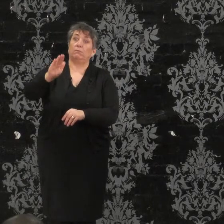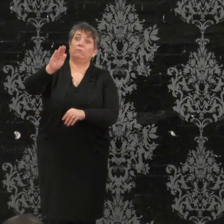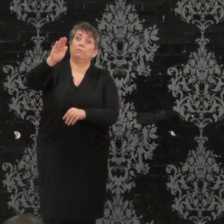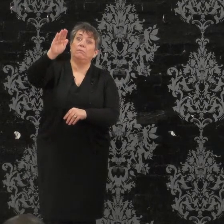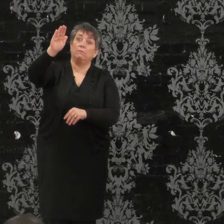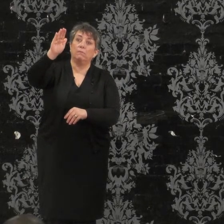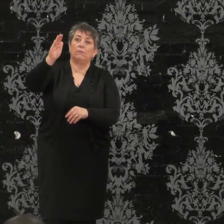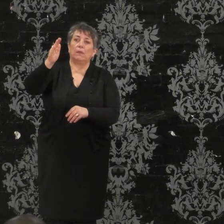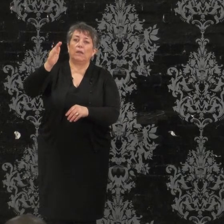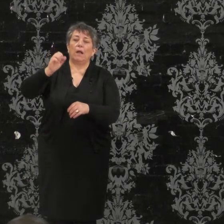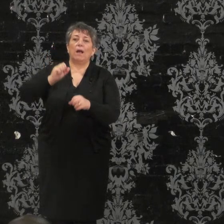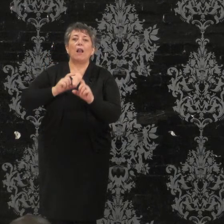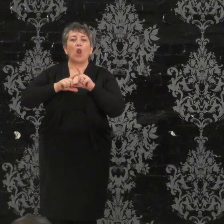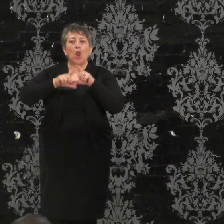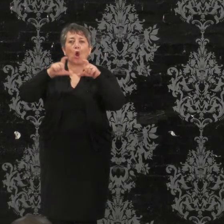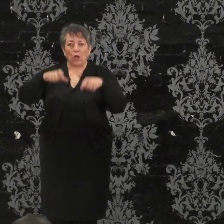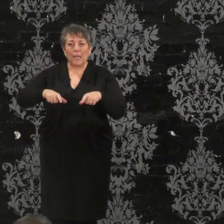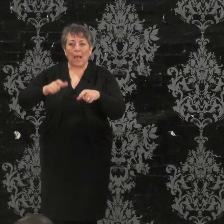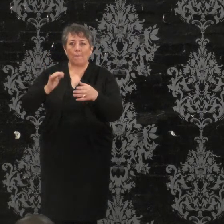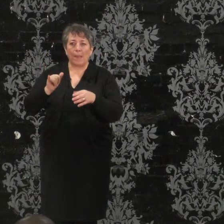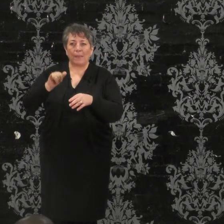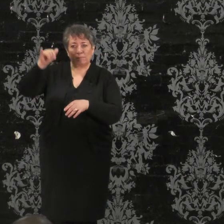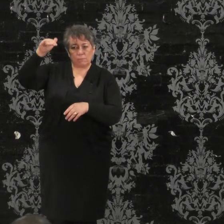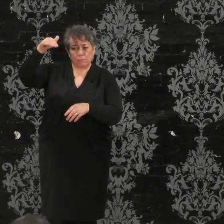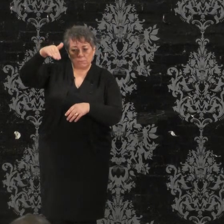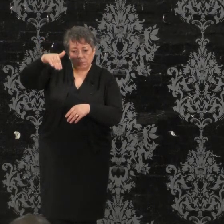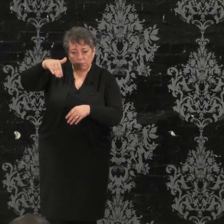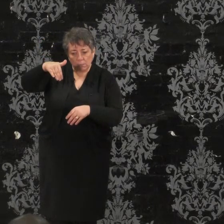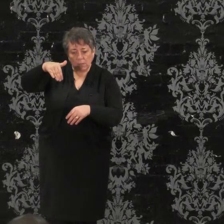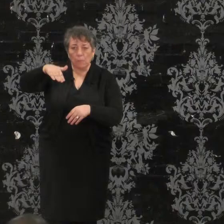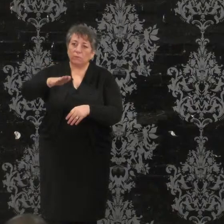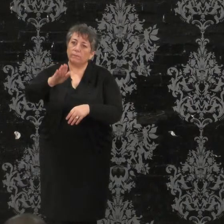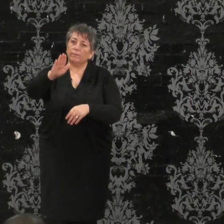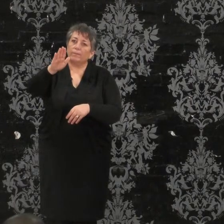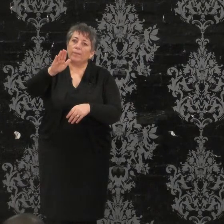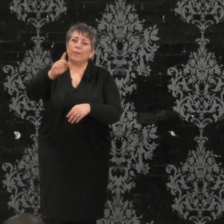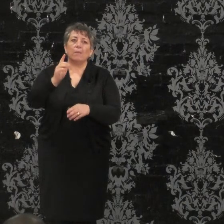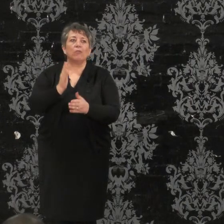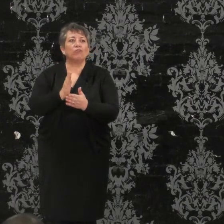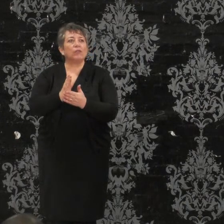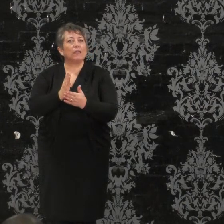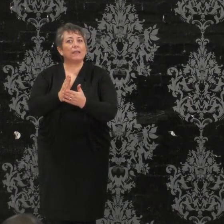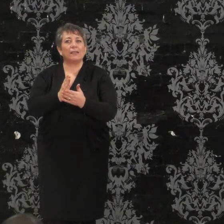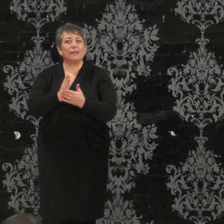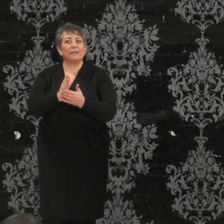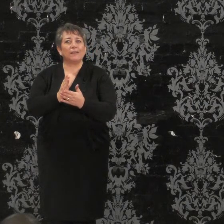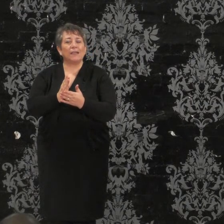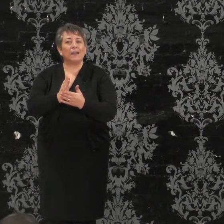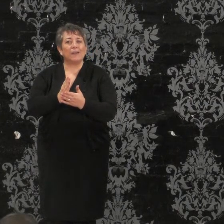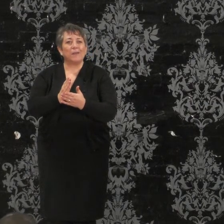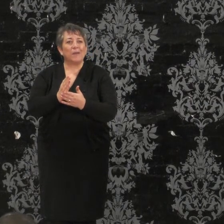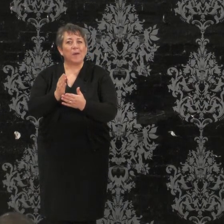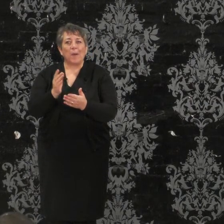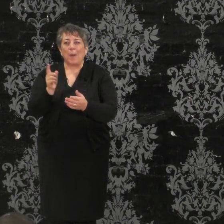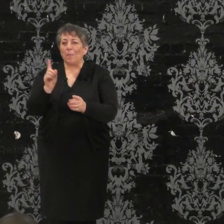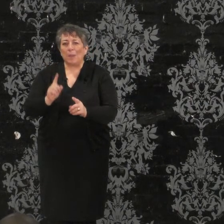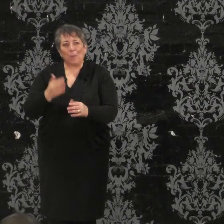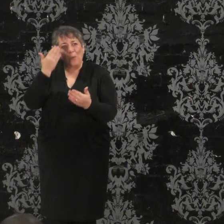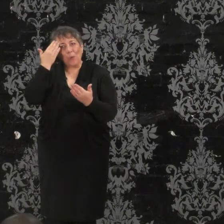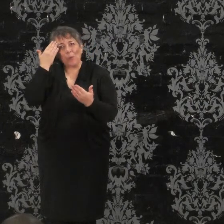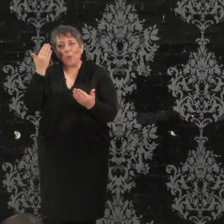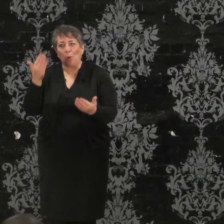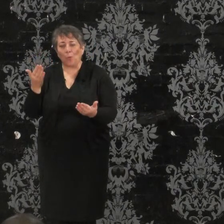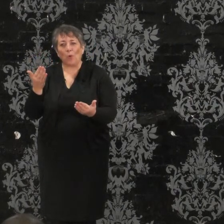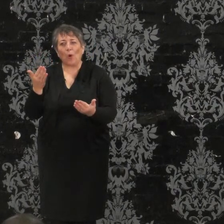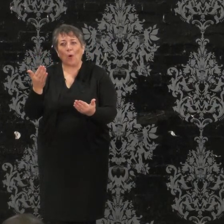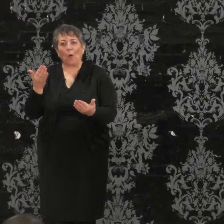during the pandemic. But what's not widely known is that we actually started to see a real shift in